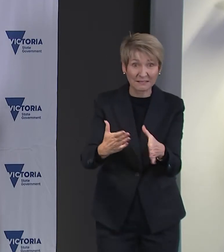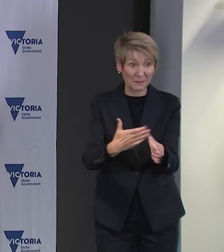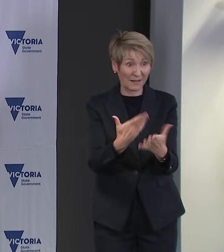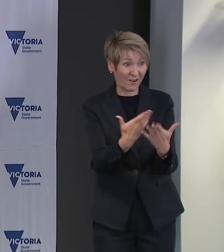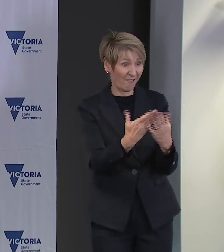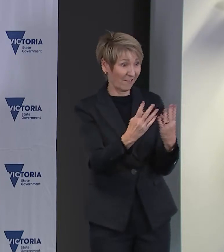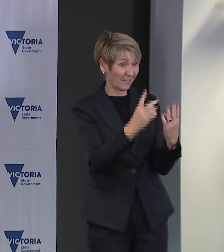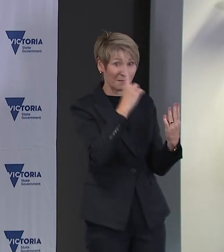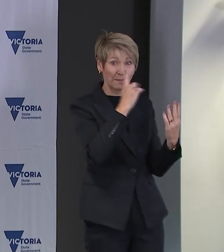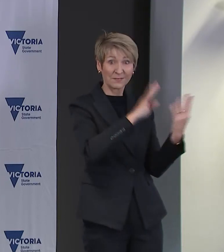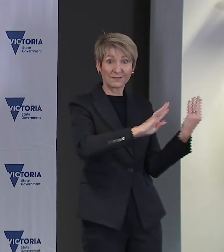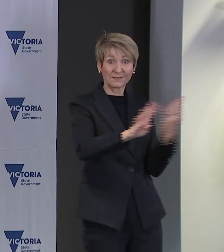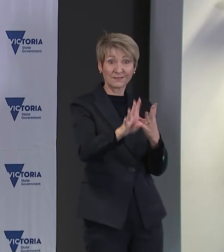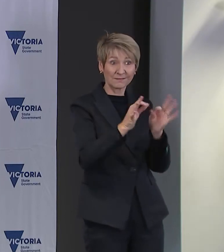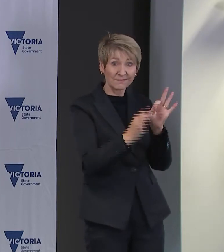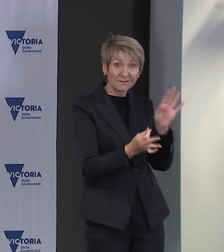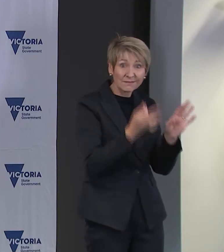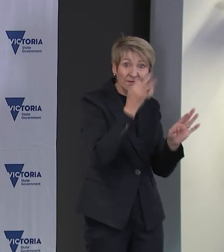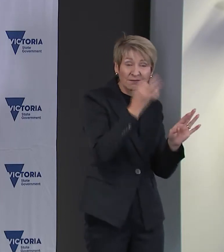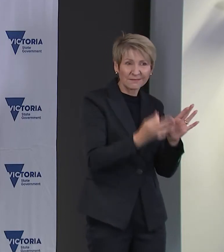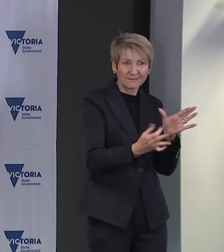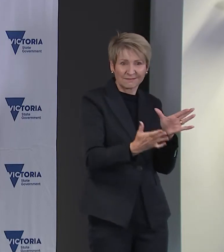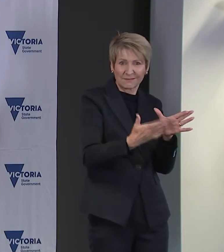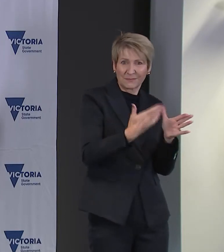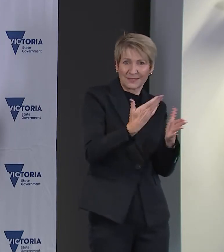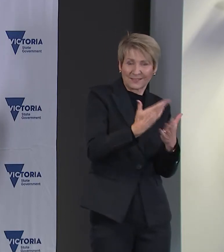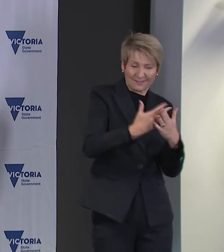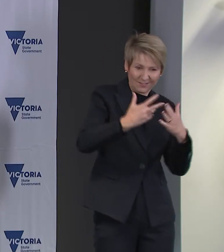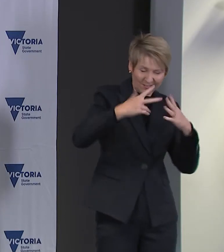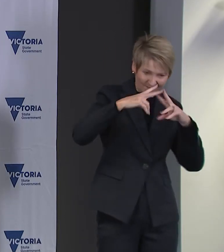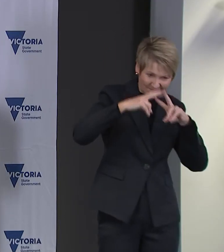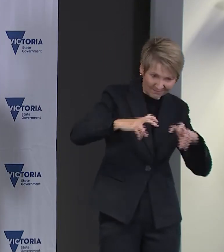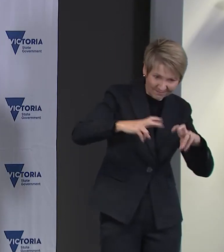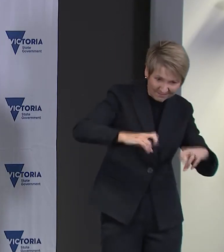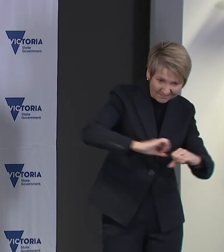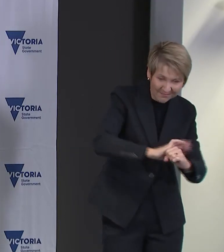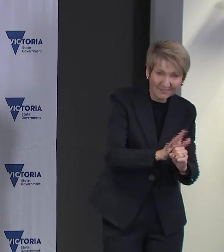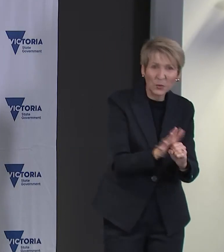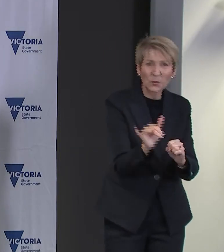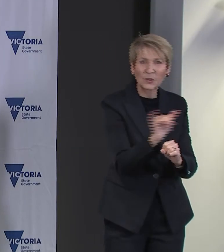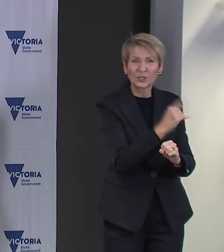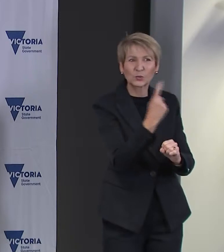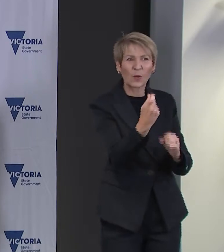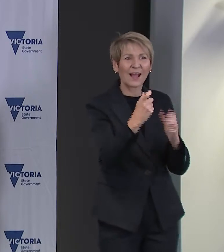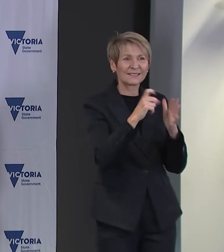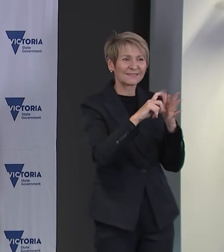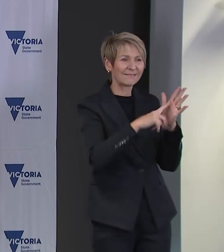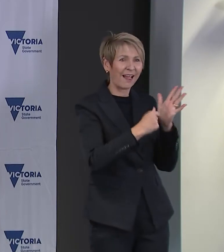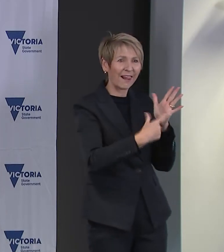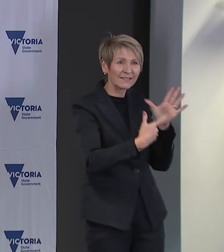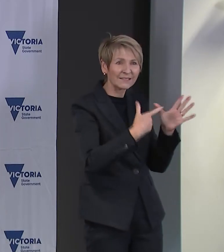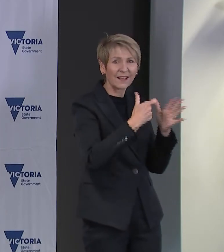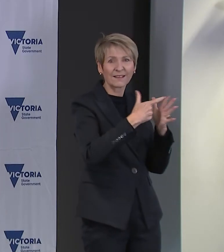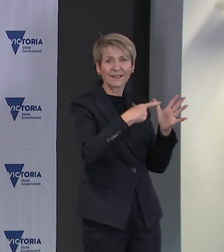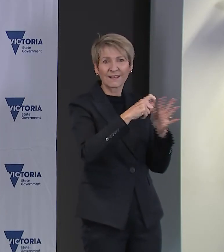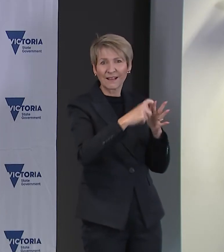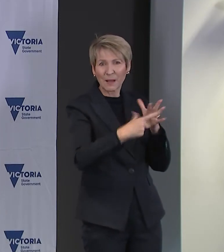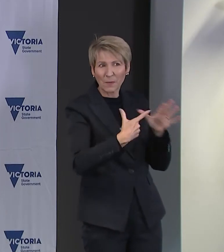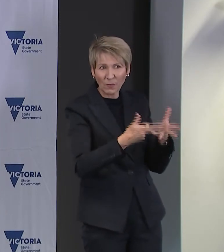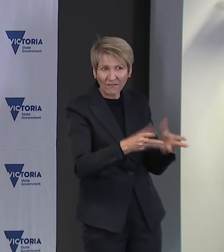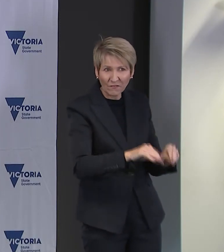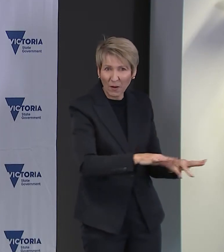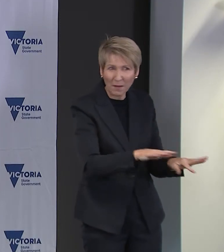by the range of factors that we've been talking about today. Sorry, I just want to very quickly go back to my previous questions. Sorry everyone else as